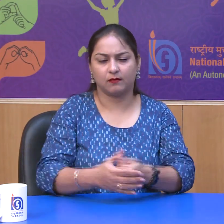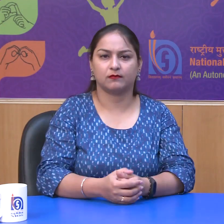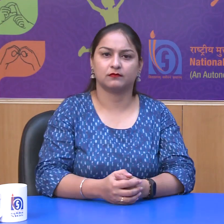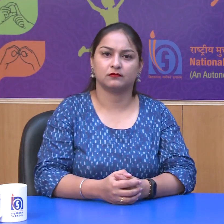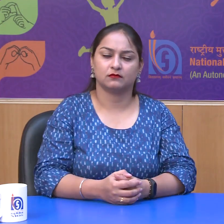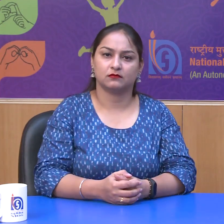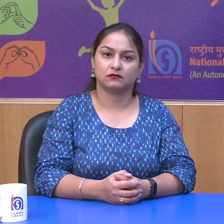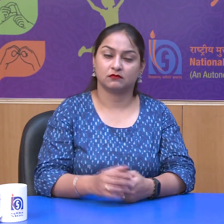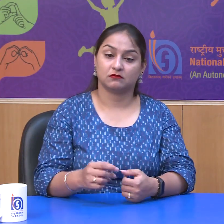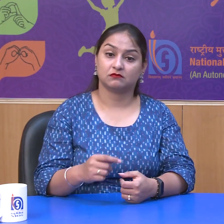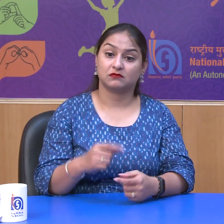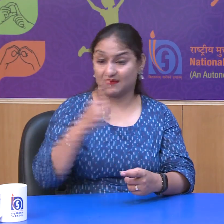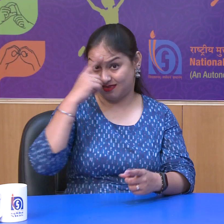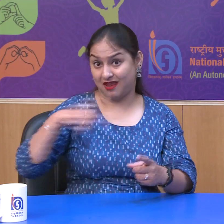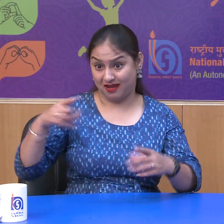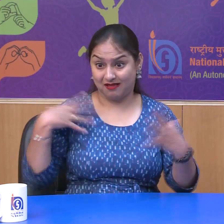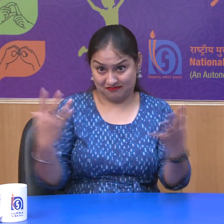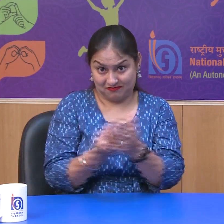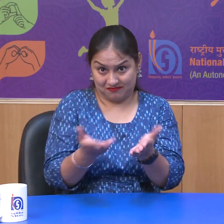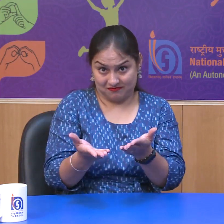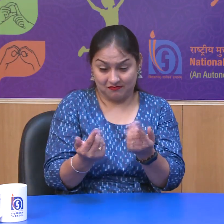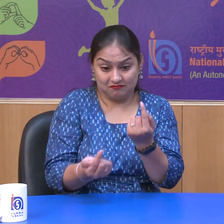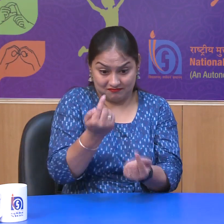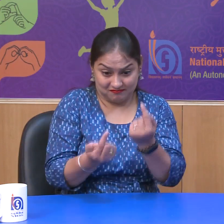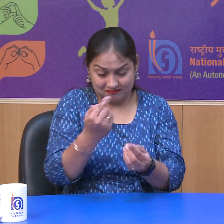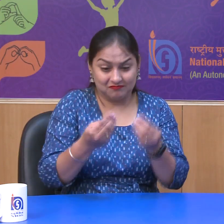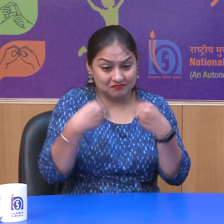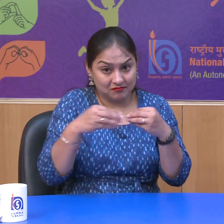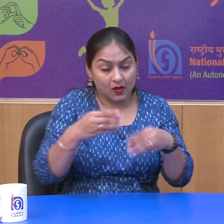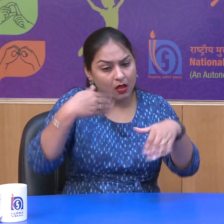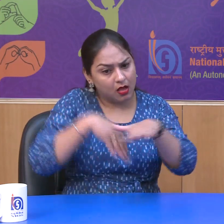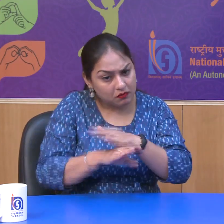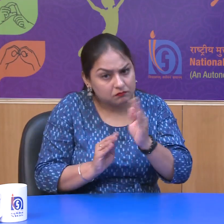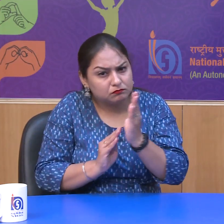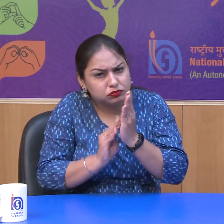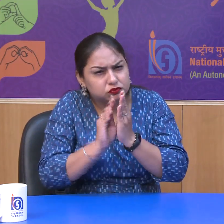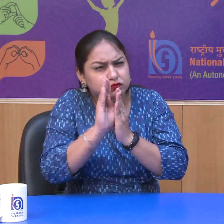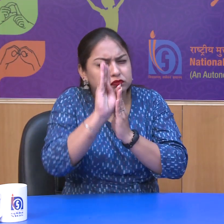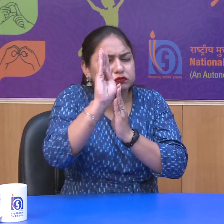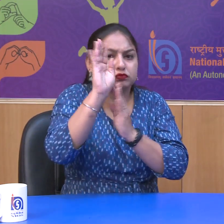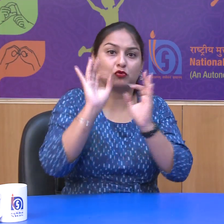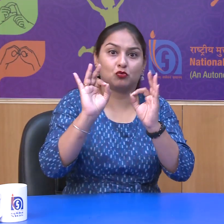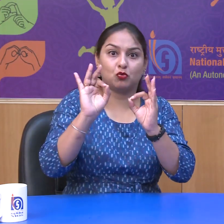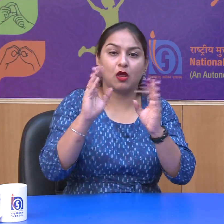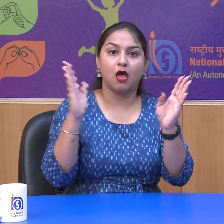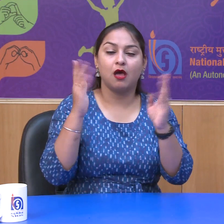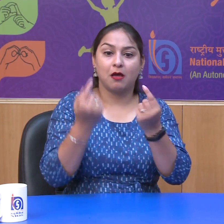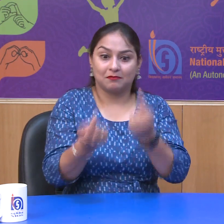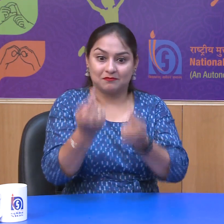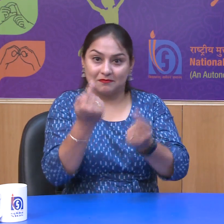Our agricultural production increased many folds after the Green Revolution that took place in